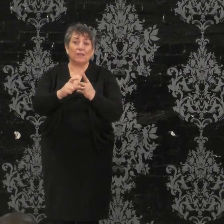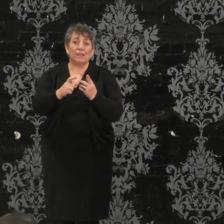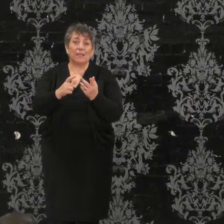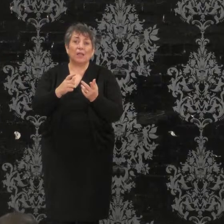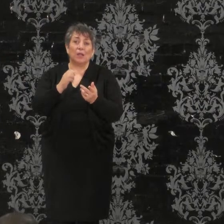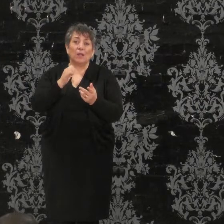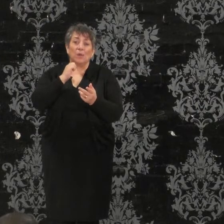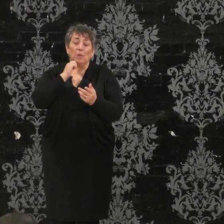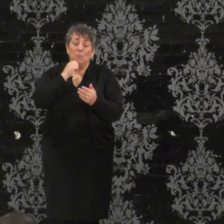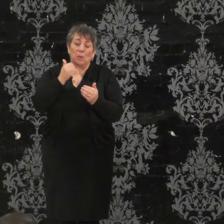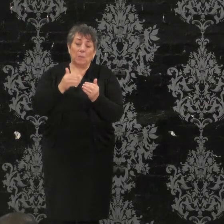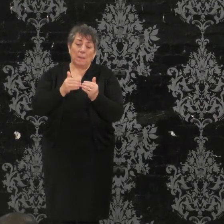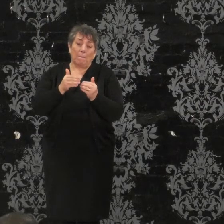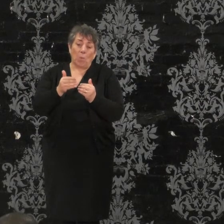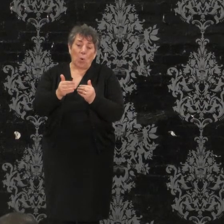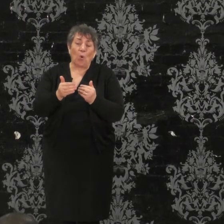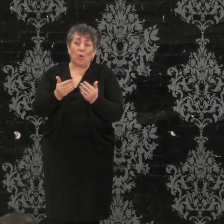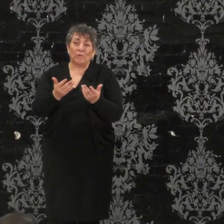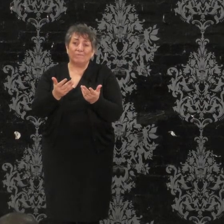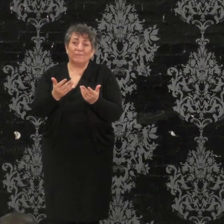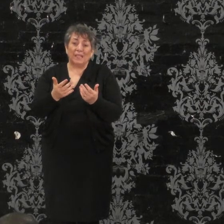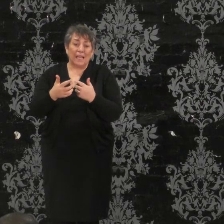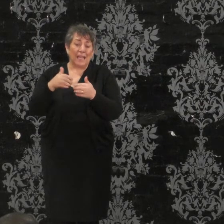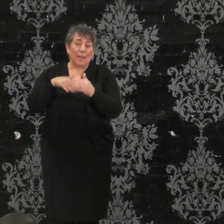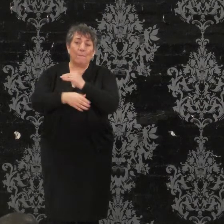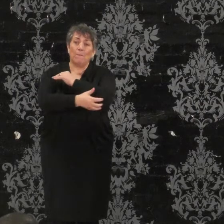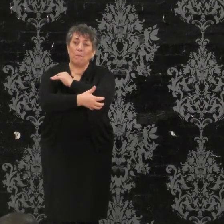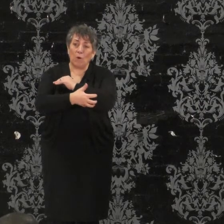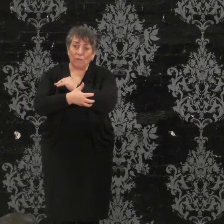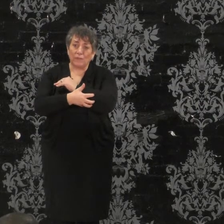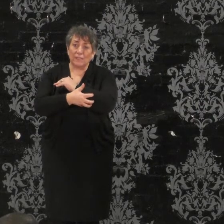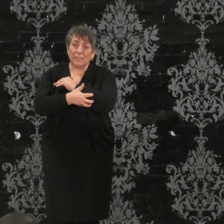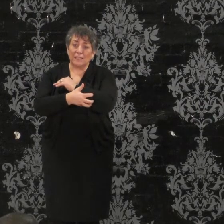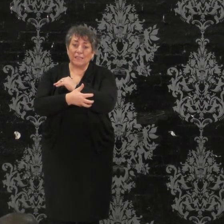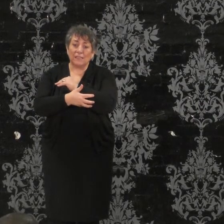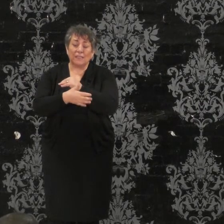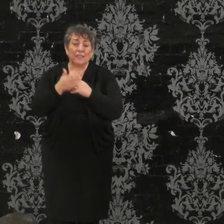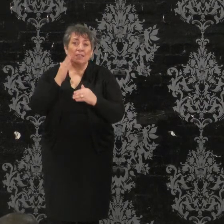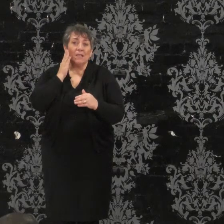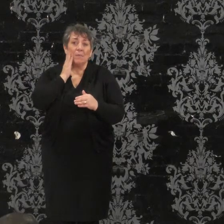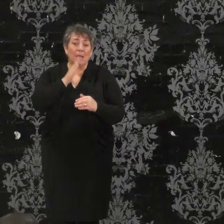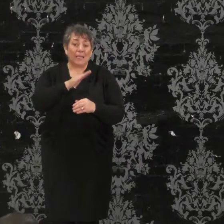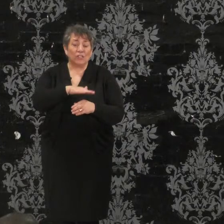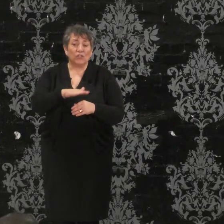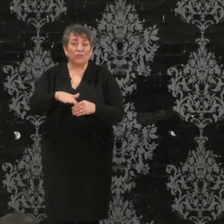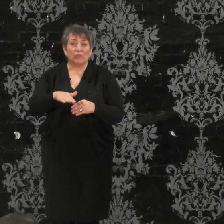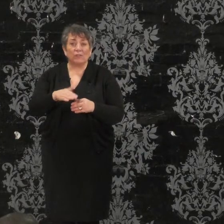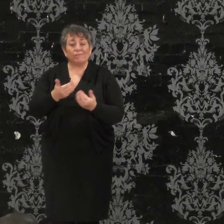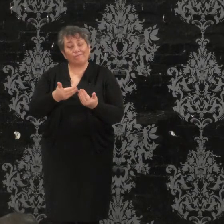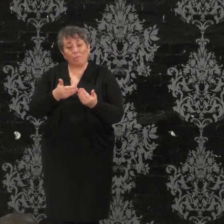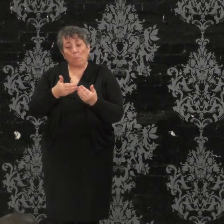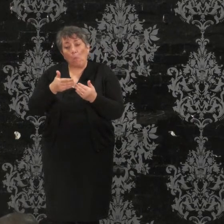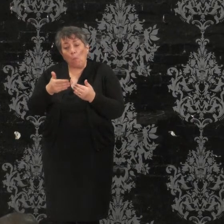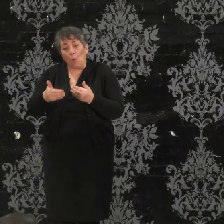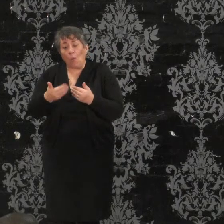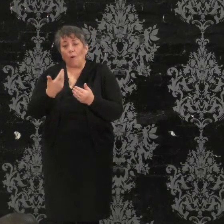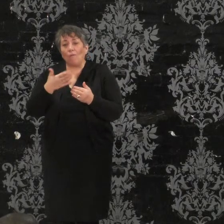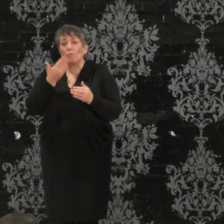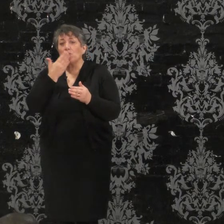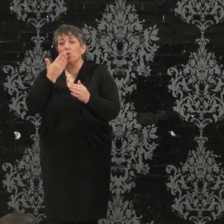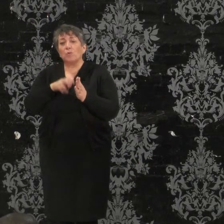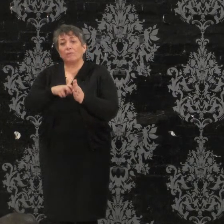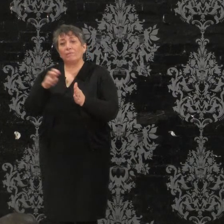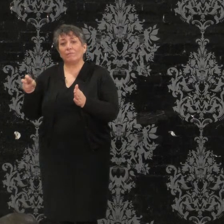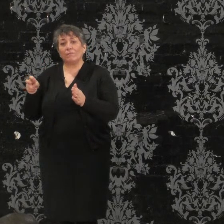white communities, that black children are more likely to be excluded from school, and that young